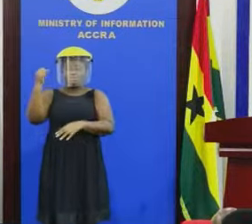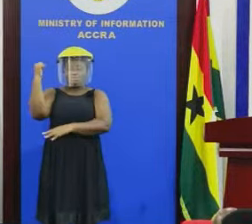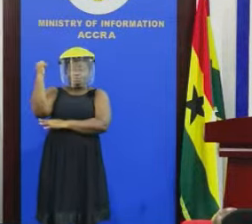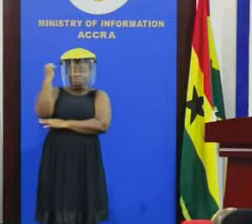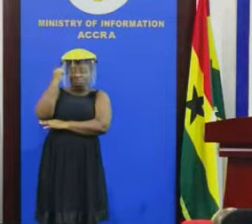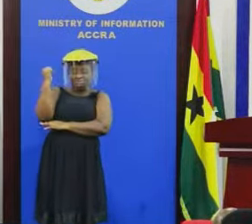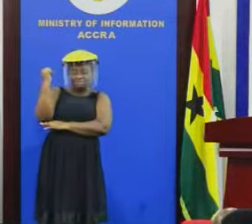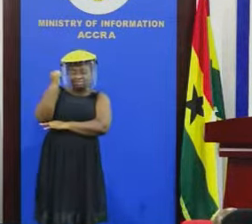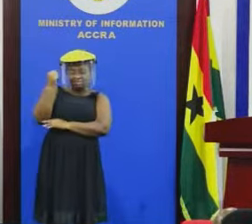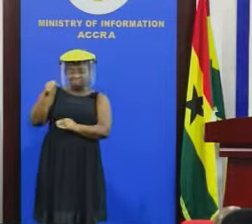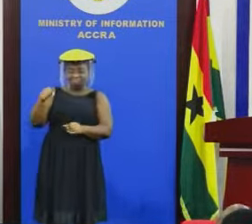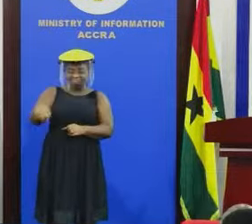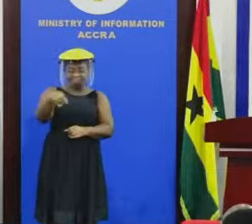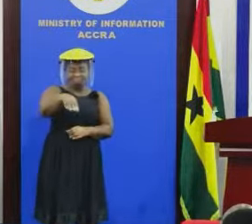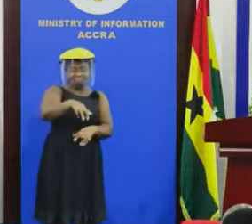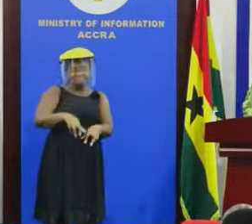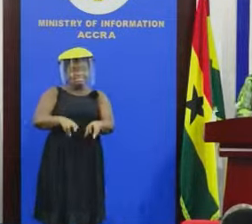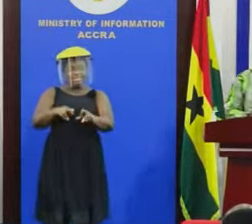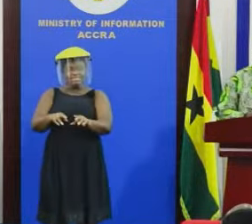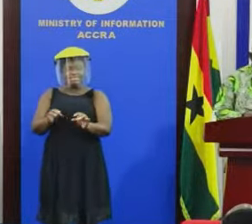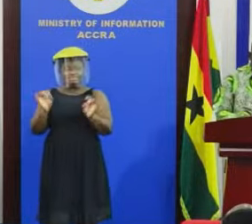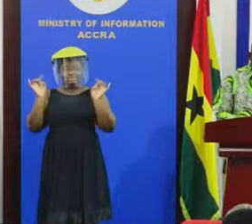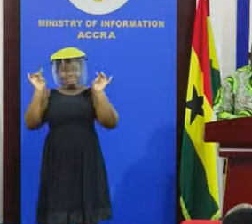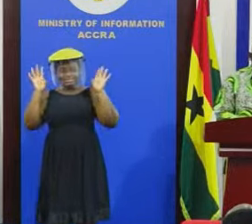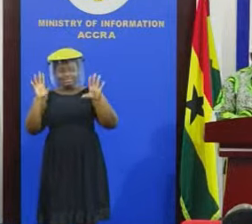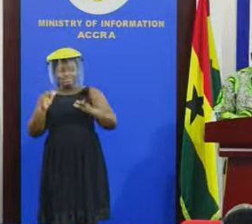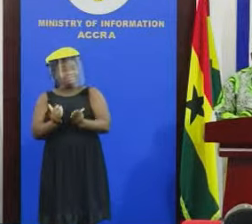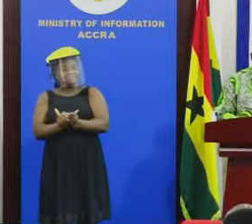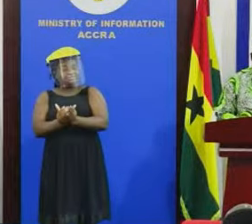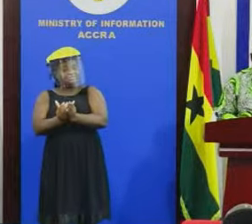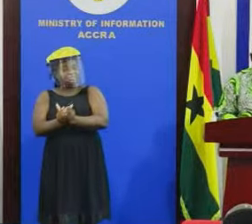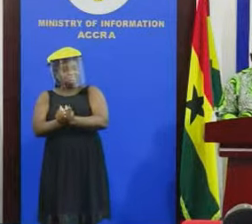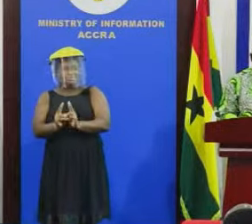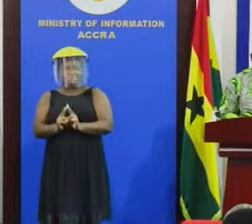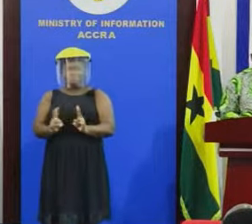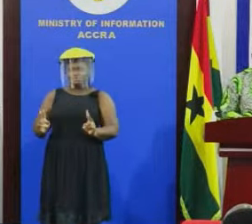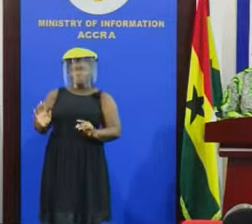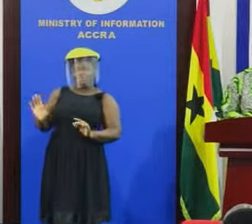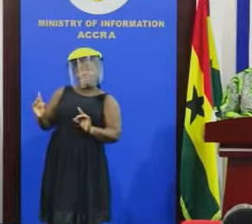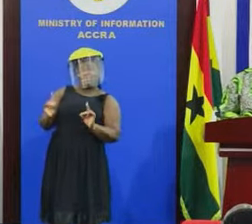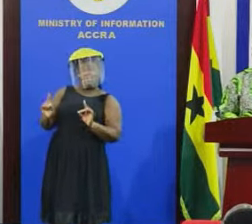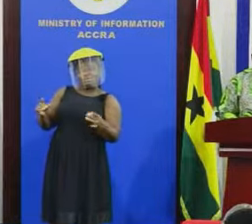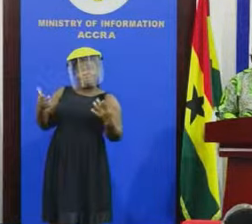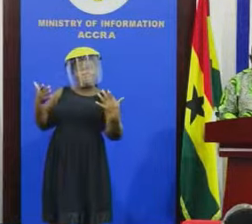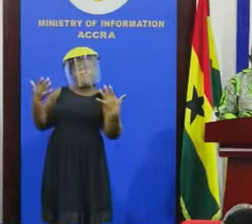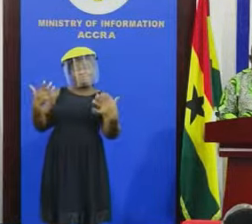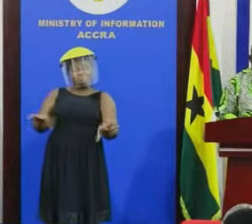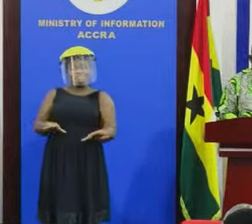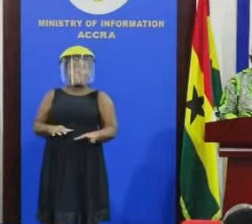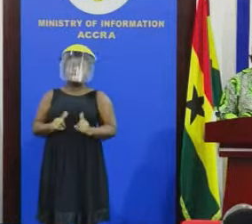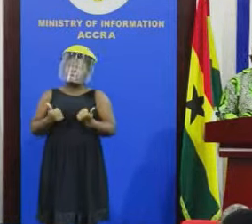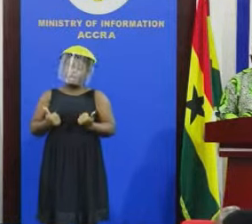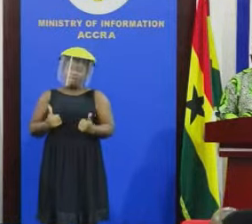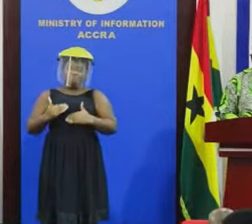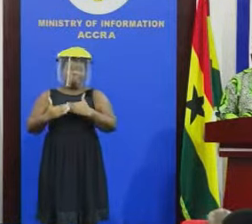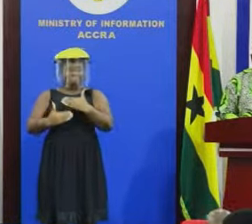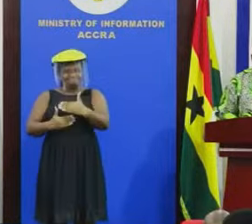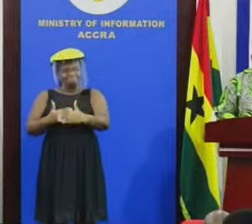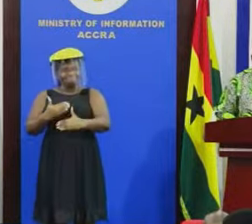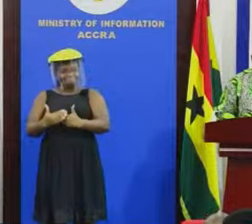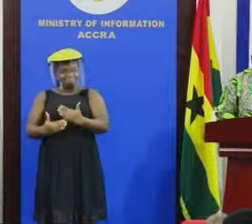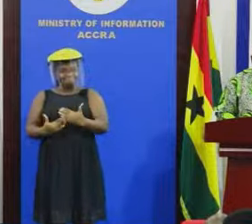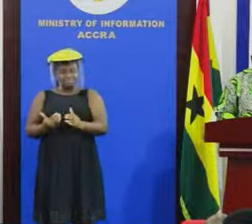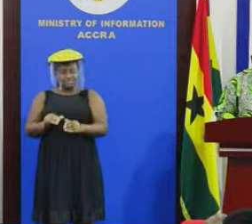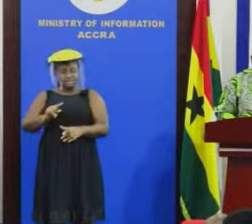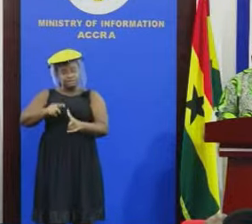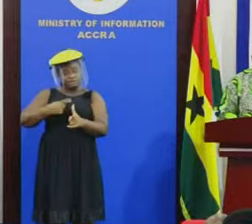stumps posing a danger to the movement of boats. So having done with this, we are in the process of putting